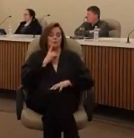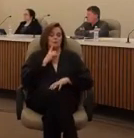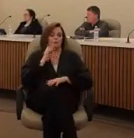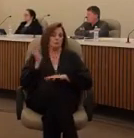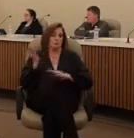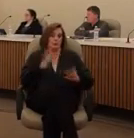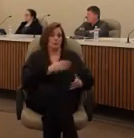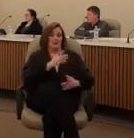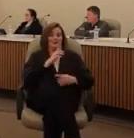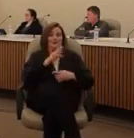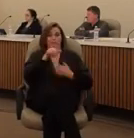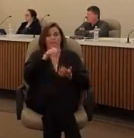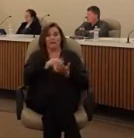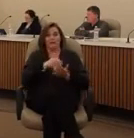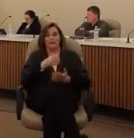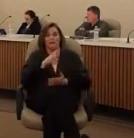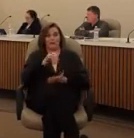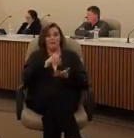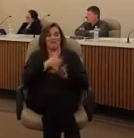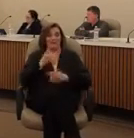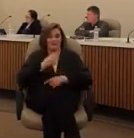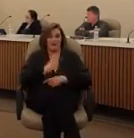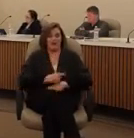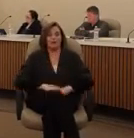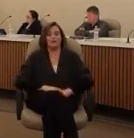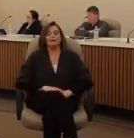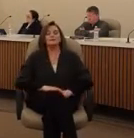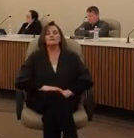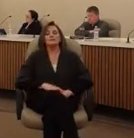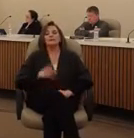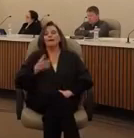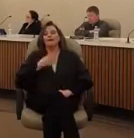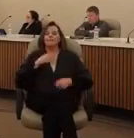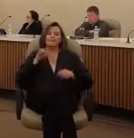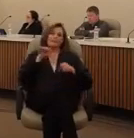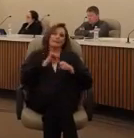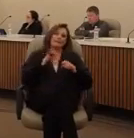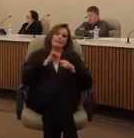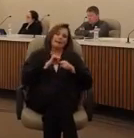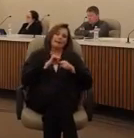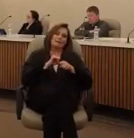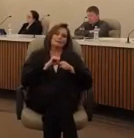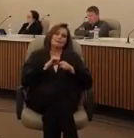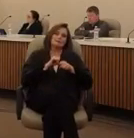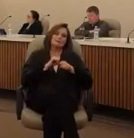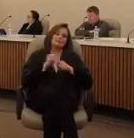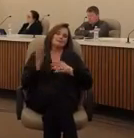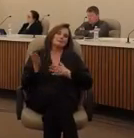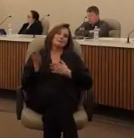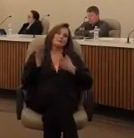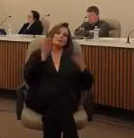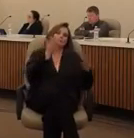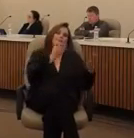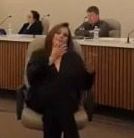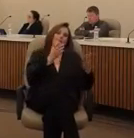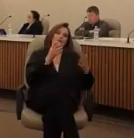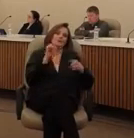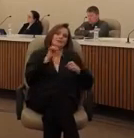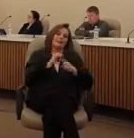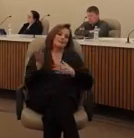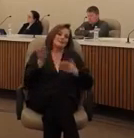smaller vehicles, smaller trucks. They get a gas delivery maybe once or twice a week. Kind of depends how busy the station